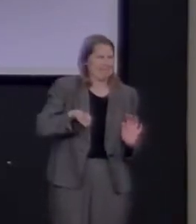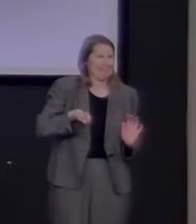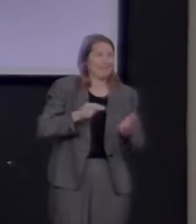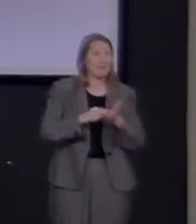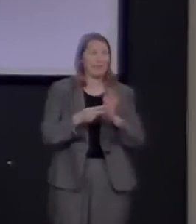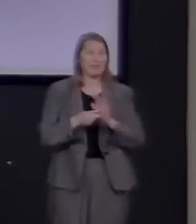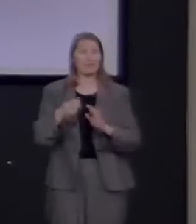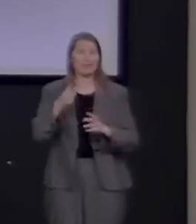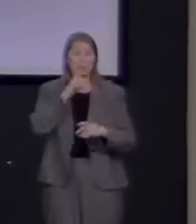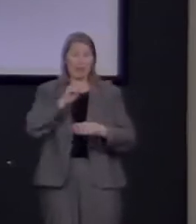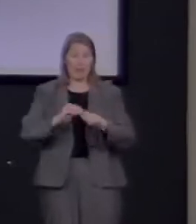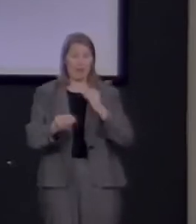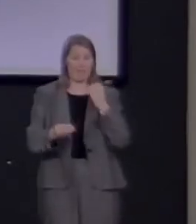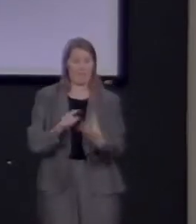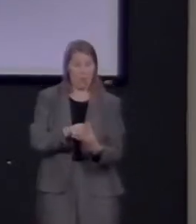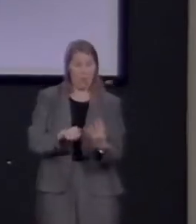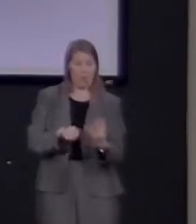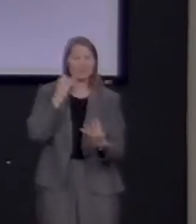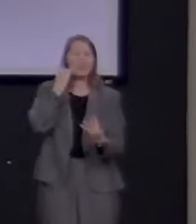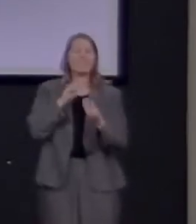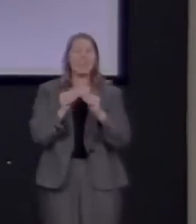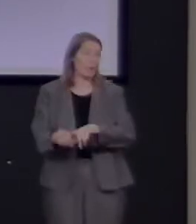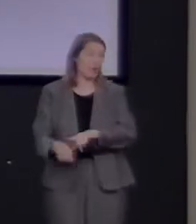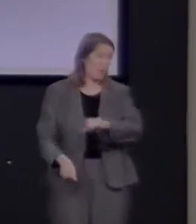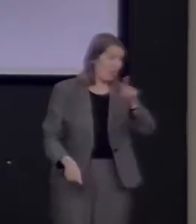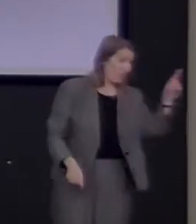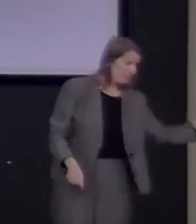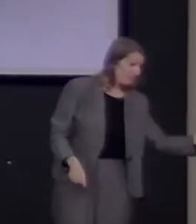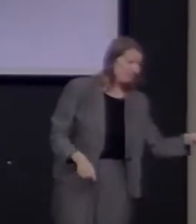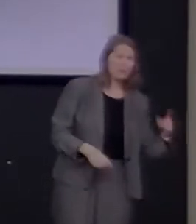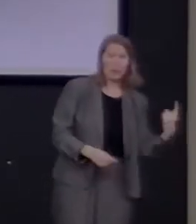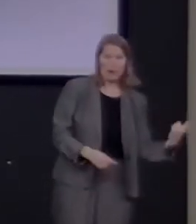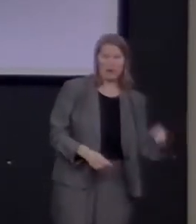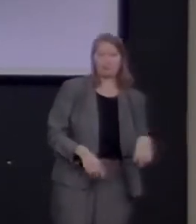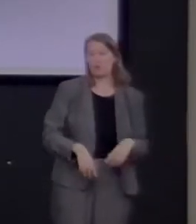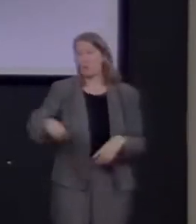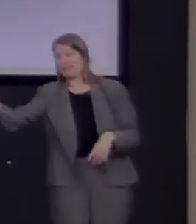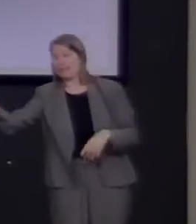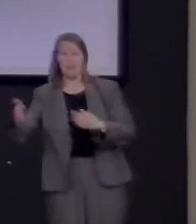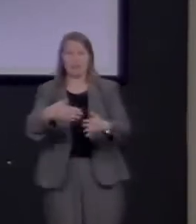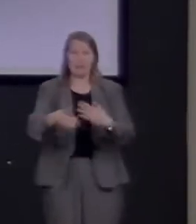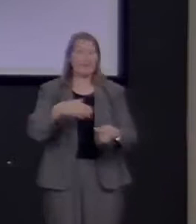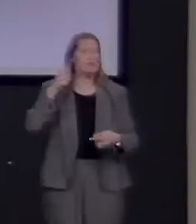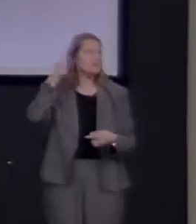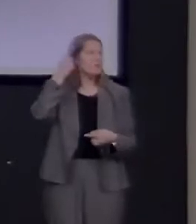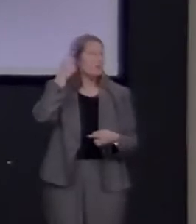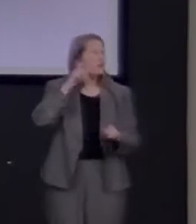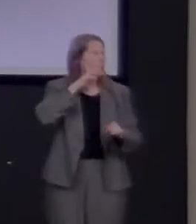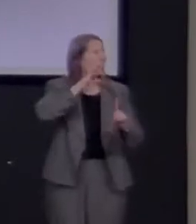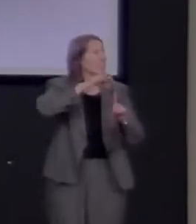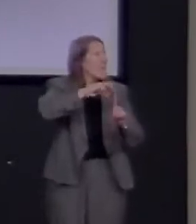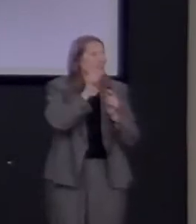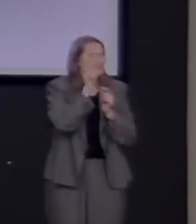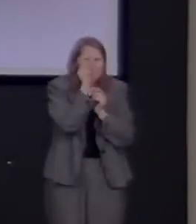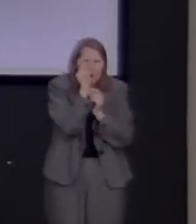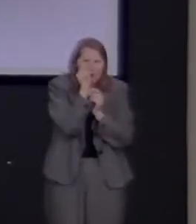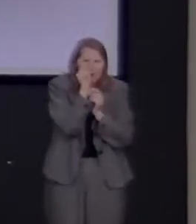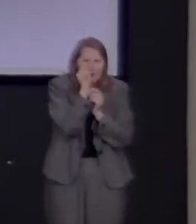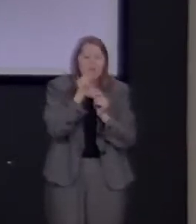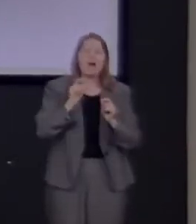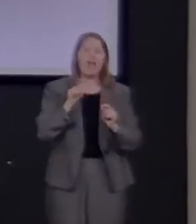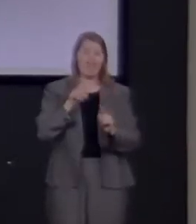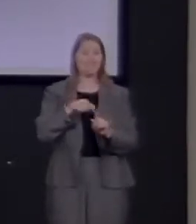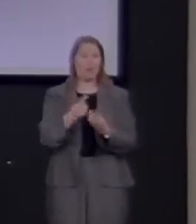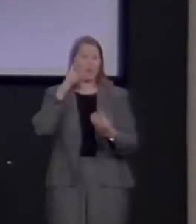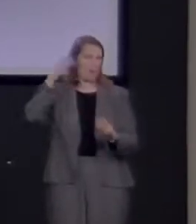the quantity that the monkey is seeing is from the preferred numerosity, which is 4, the lower the firing rate, consistent with